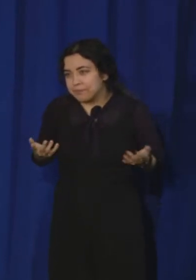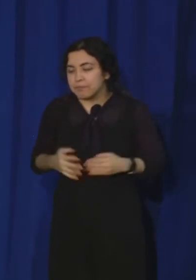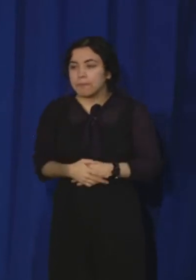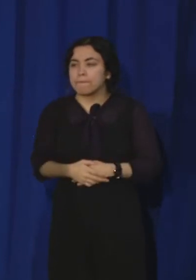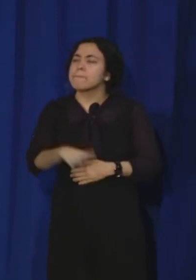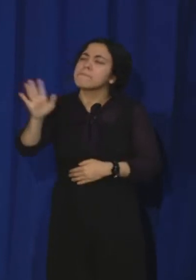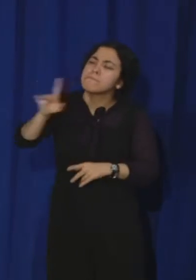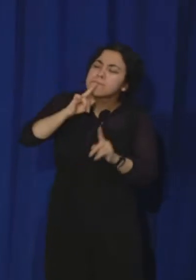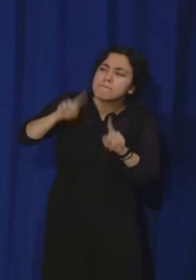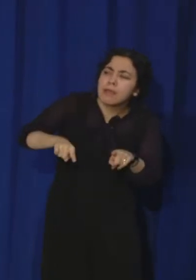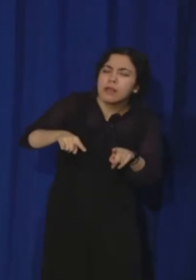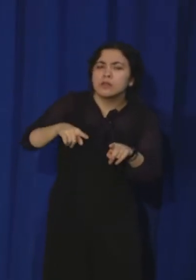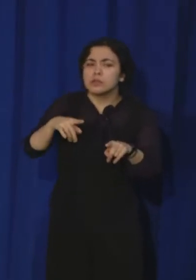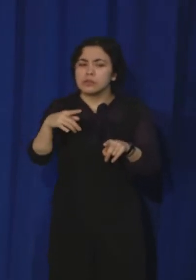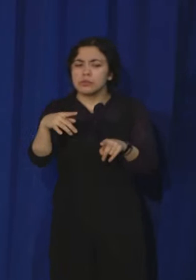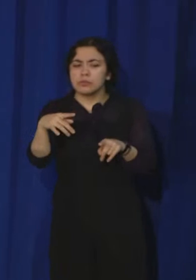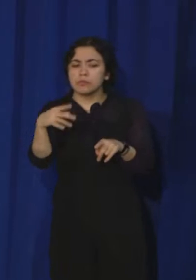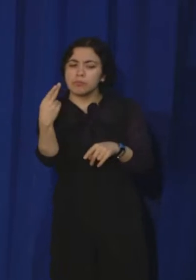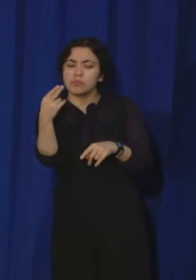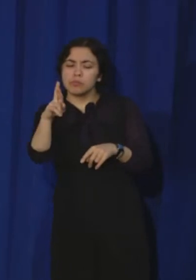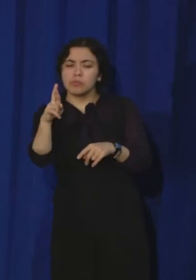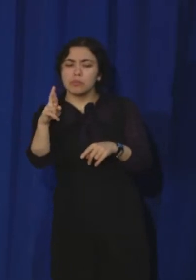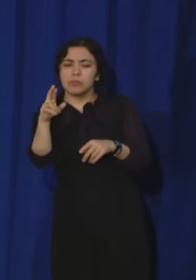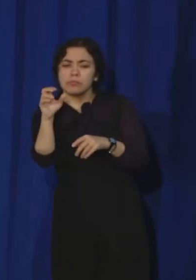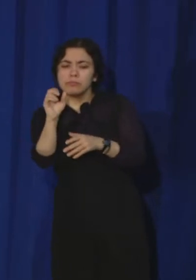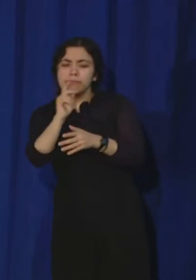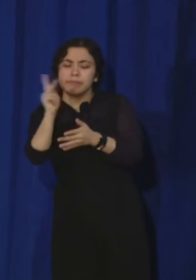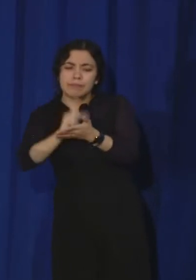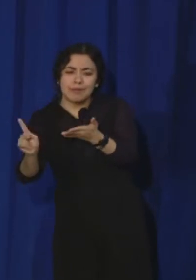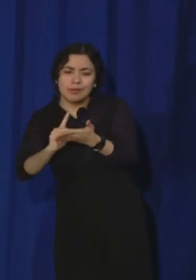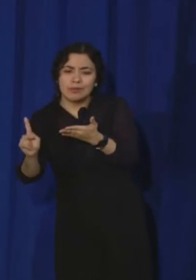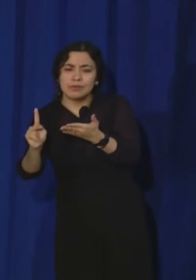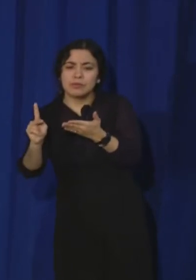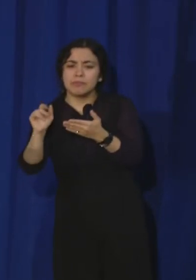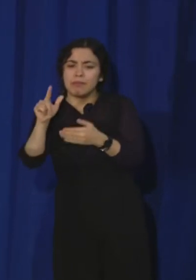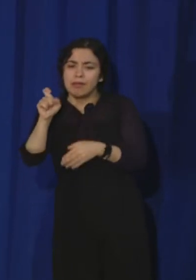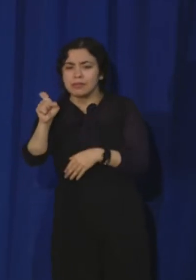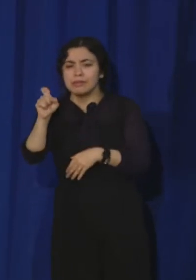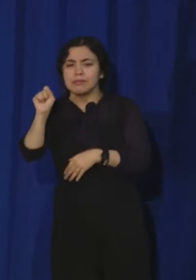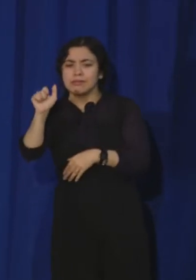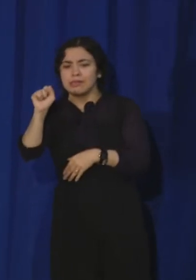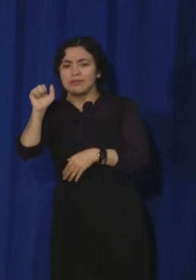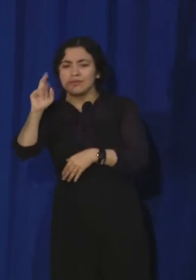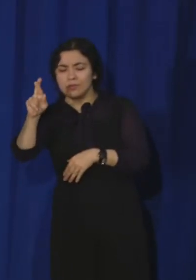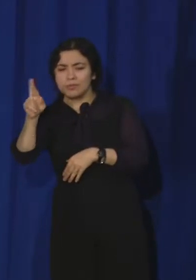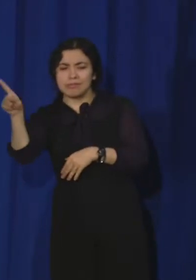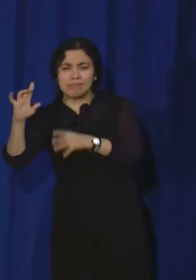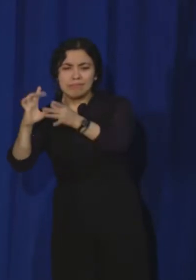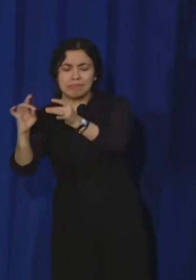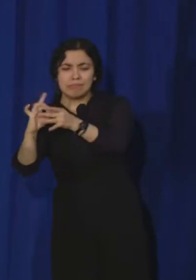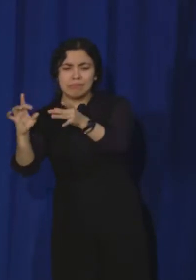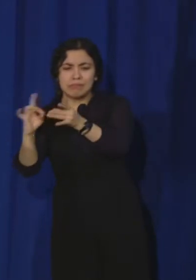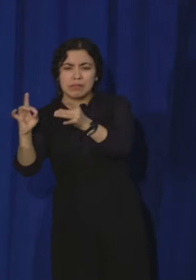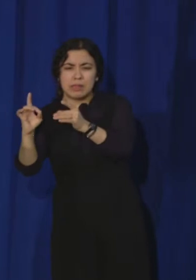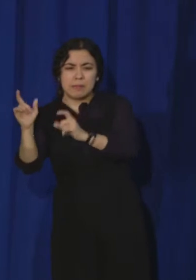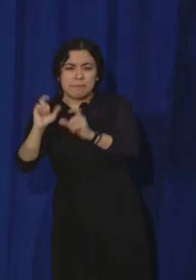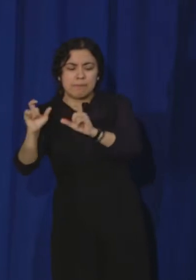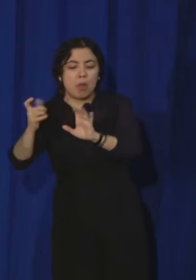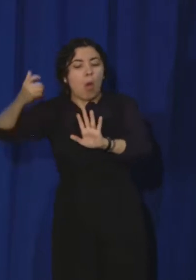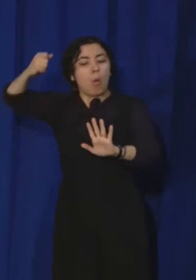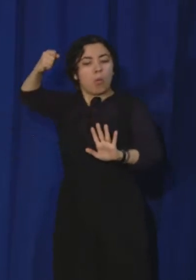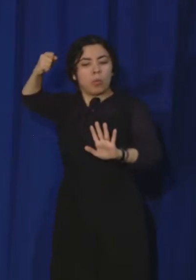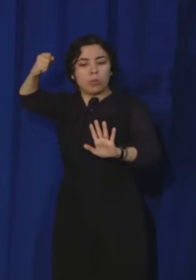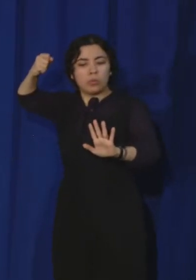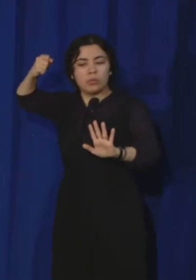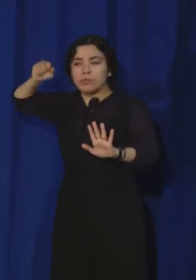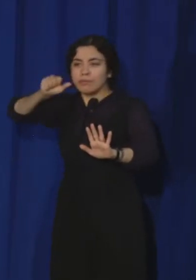Secretary Alex Azar saying recently that he feels states have been too narrowly focused on holding back vaccine for a second dose for